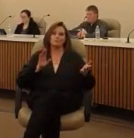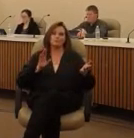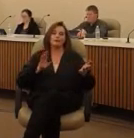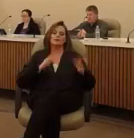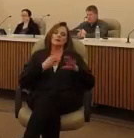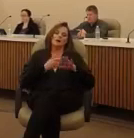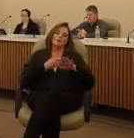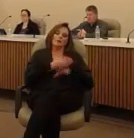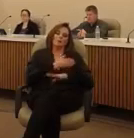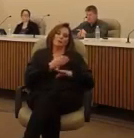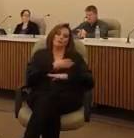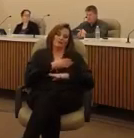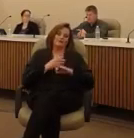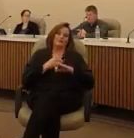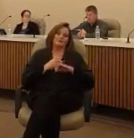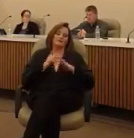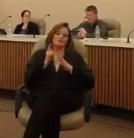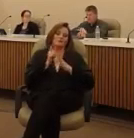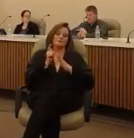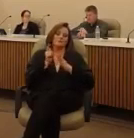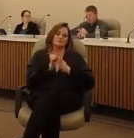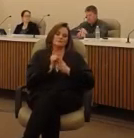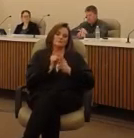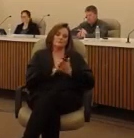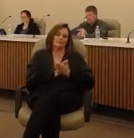under the previous action.